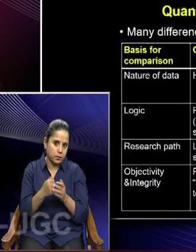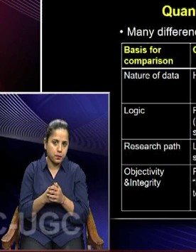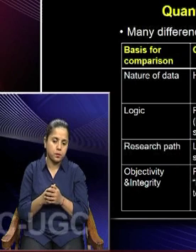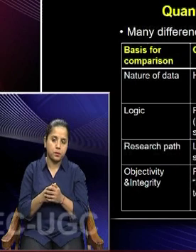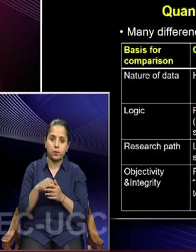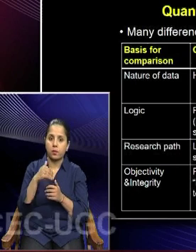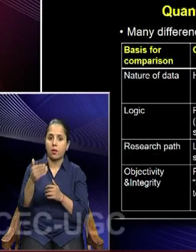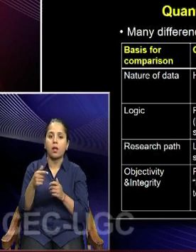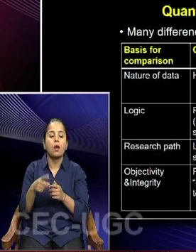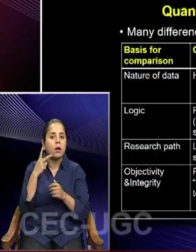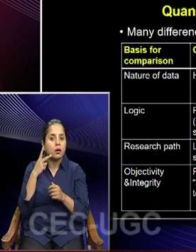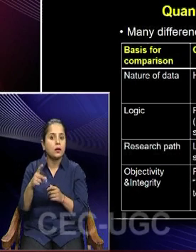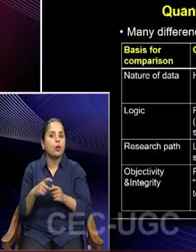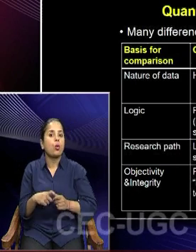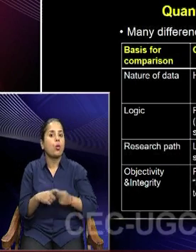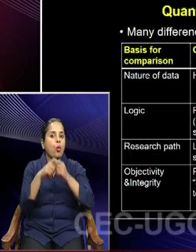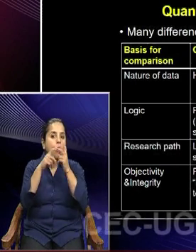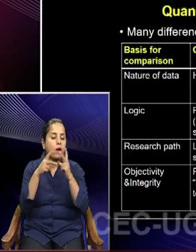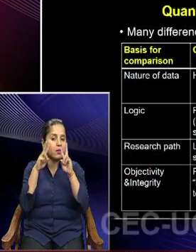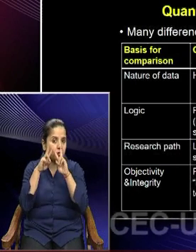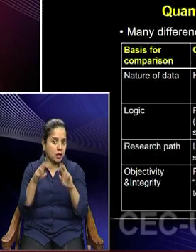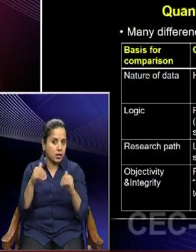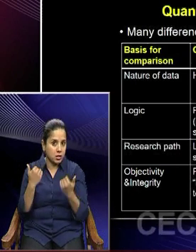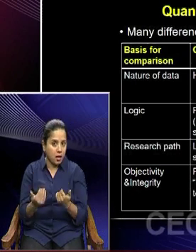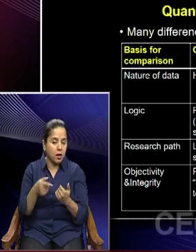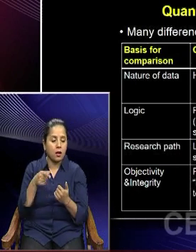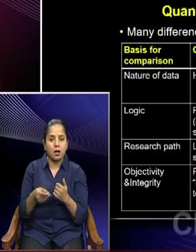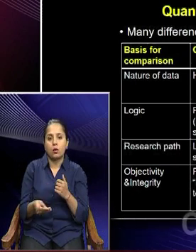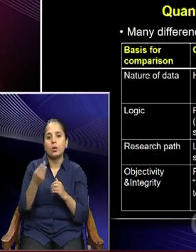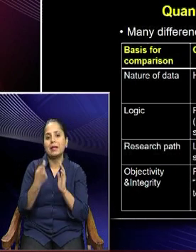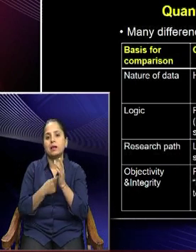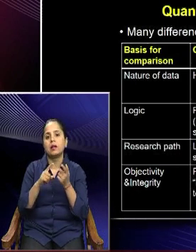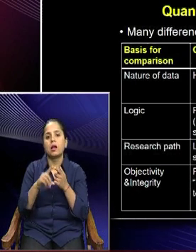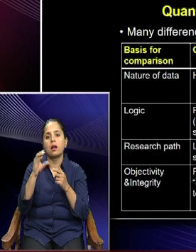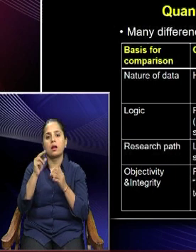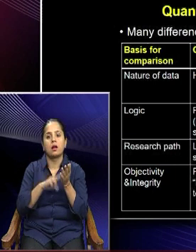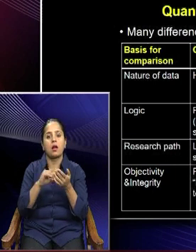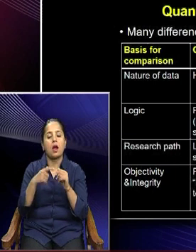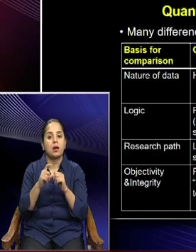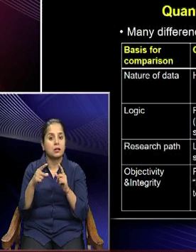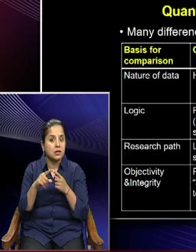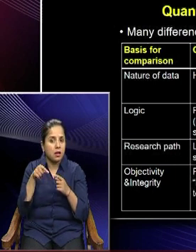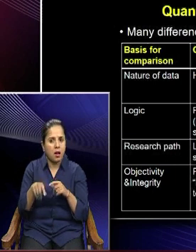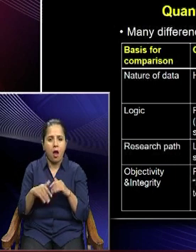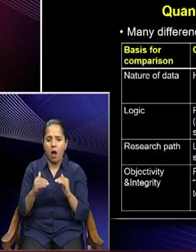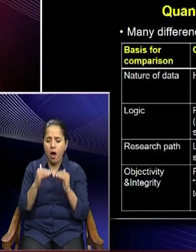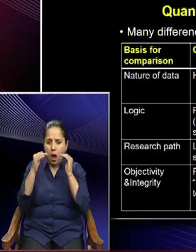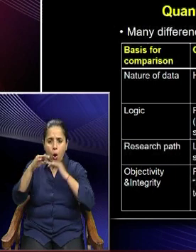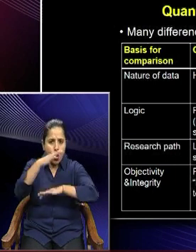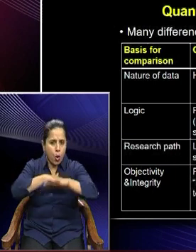the quantitative researcher adopts reconstructed logic, which is like it is highly organized, it is